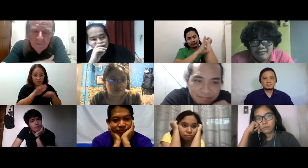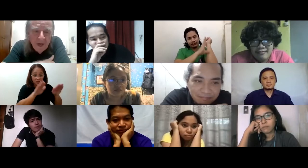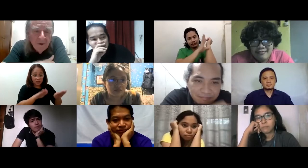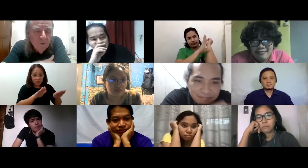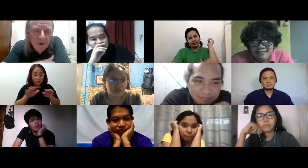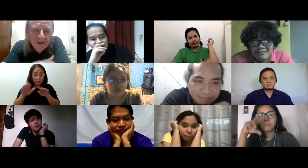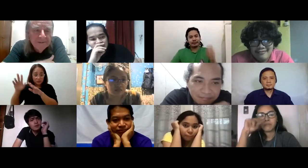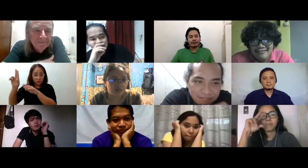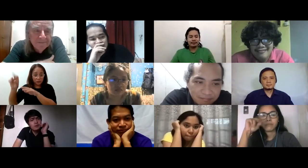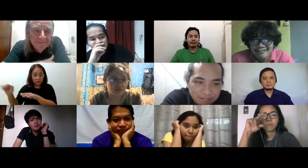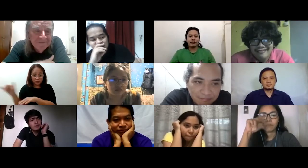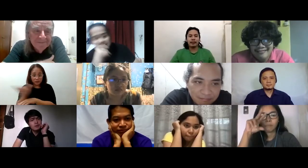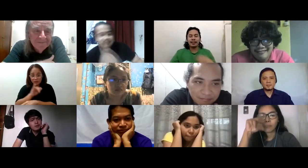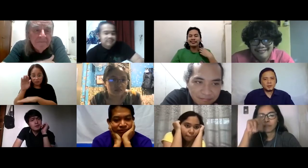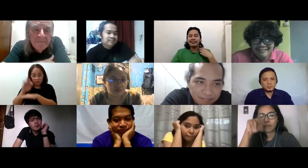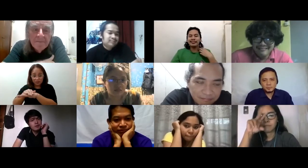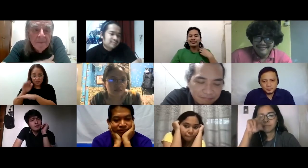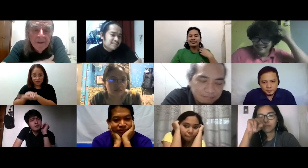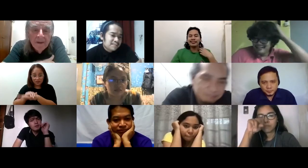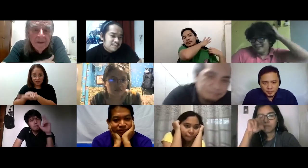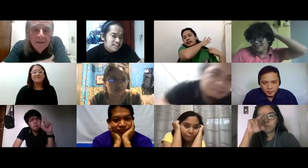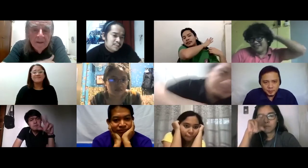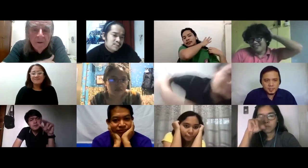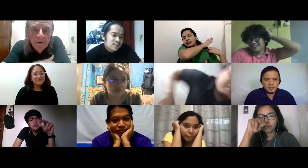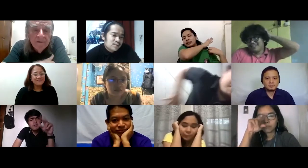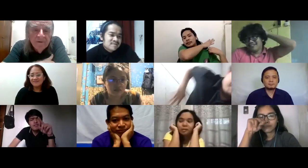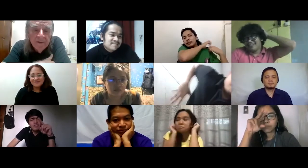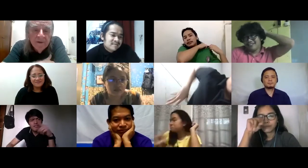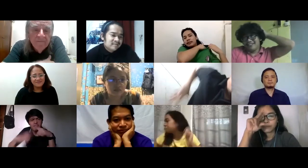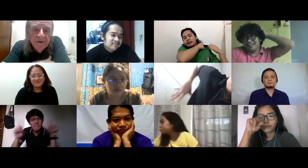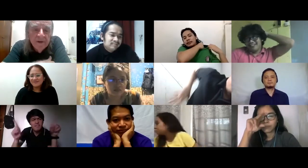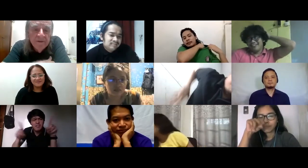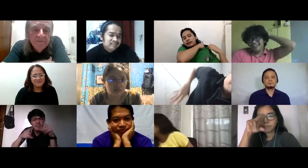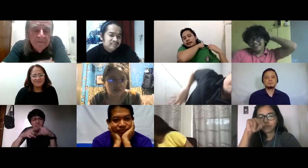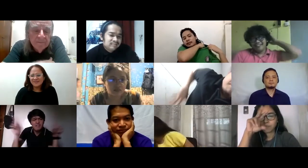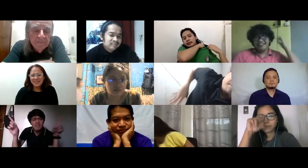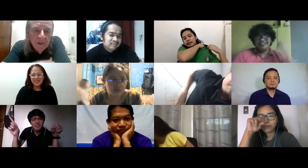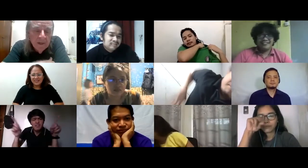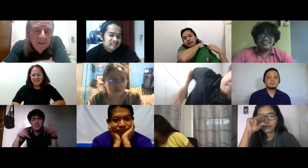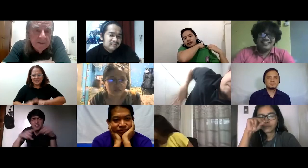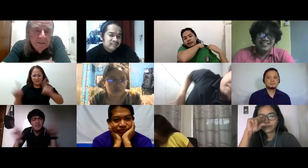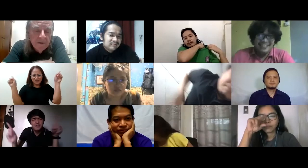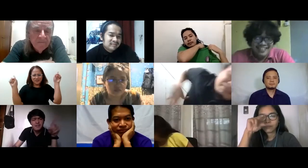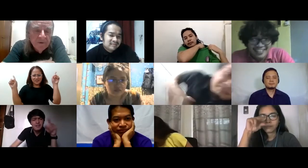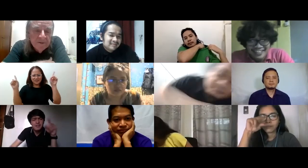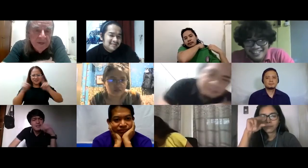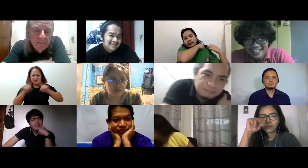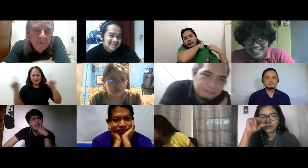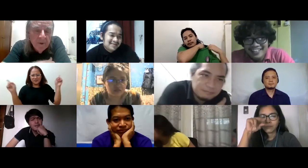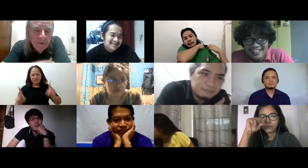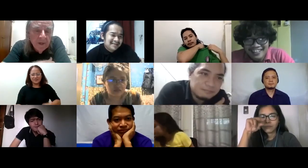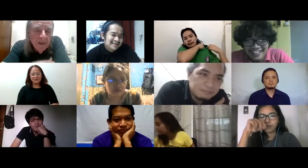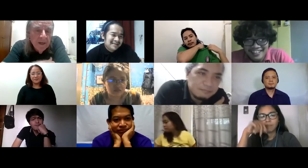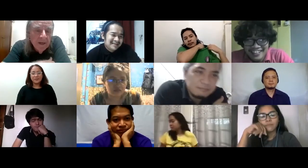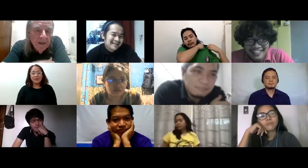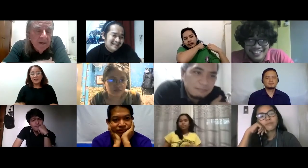No way. No, it's not. No, it's very, very different. So, for example,